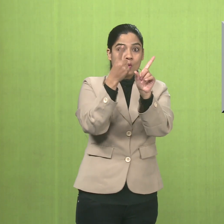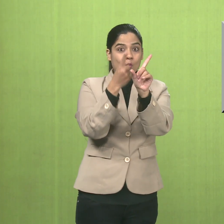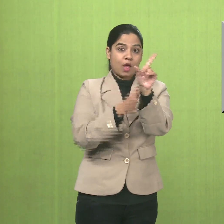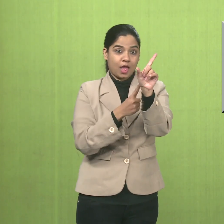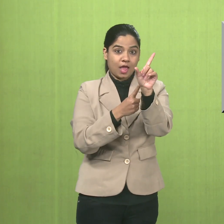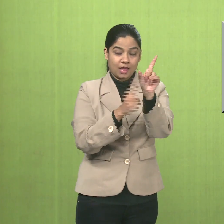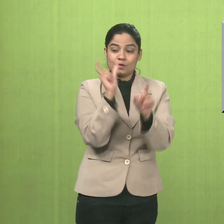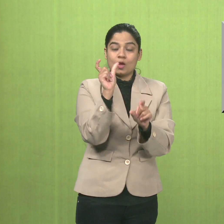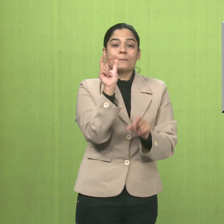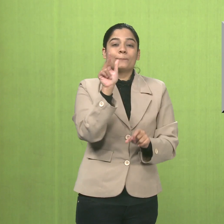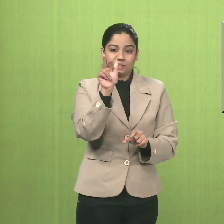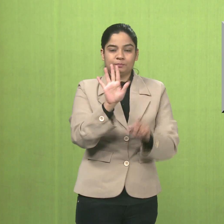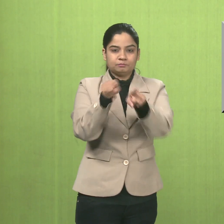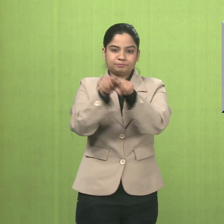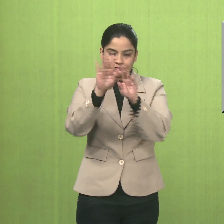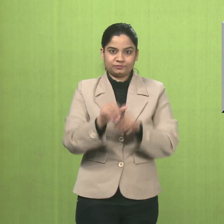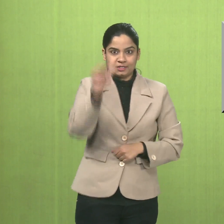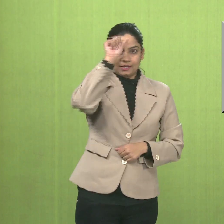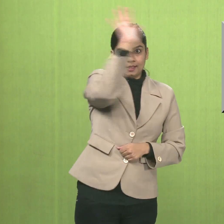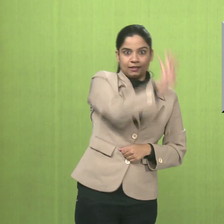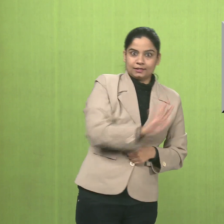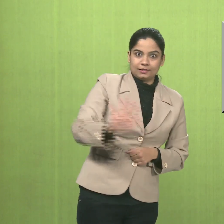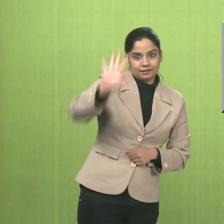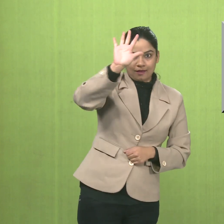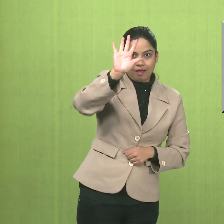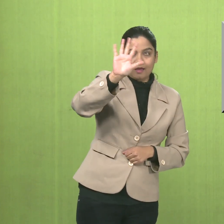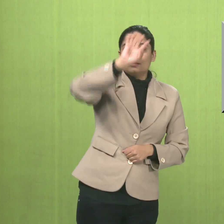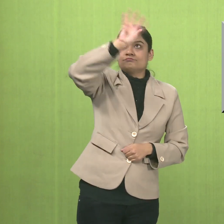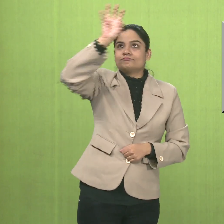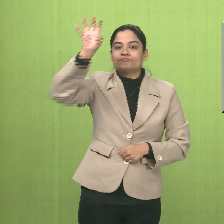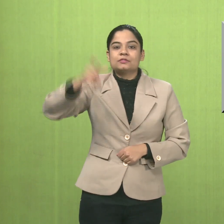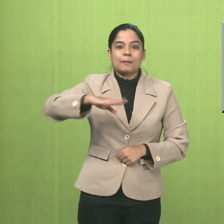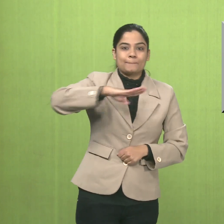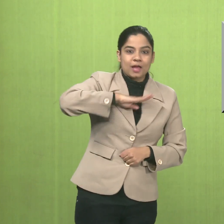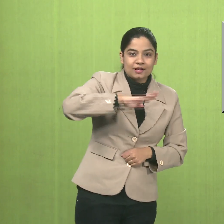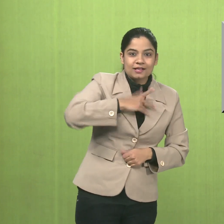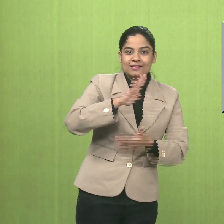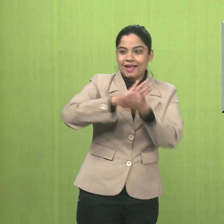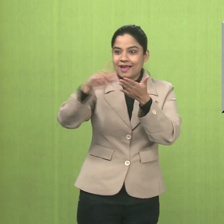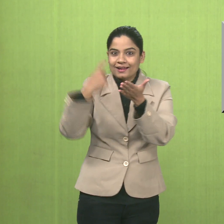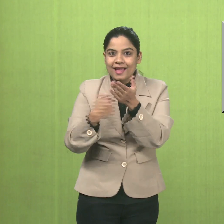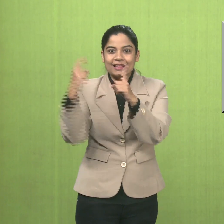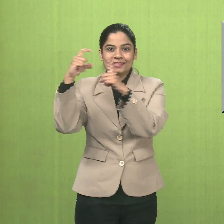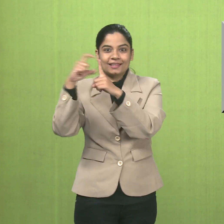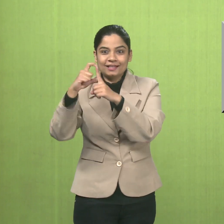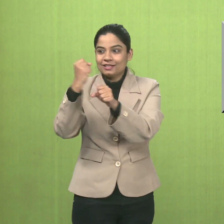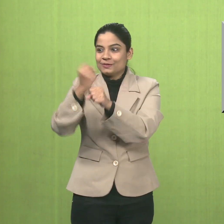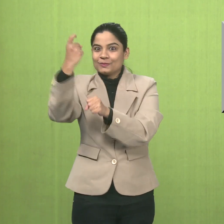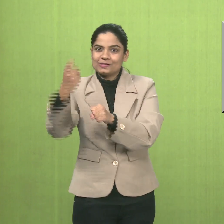Country, let me explain. For example, India is a country. It has different states, etc. So